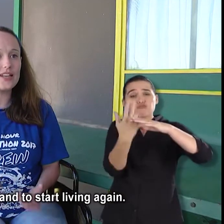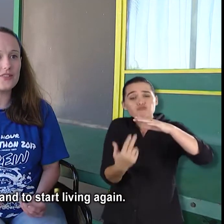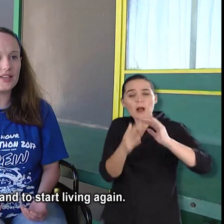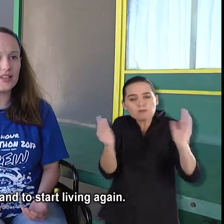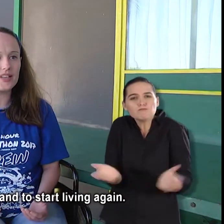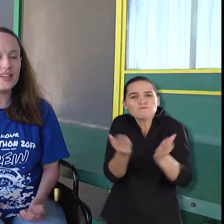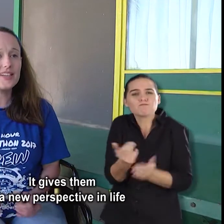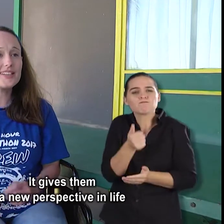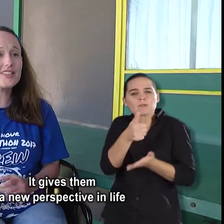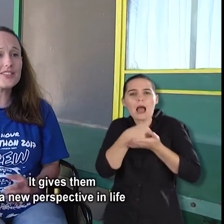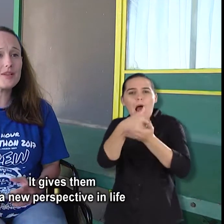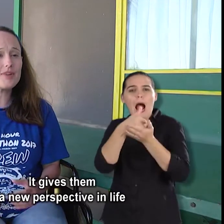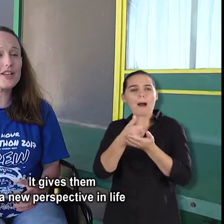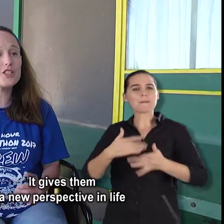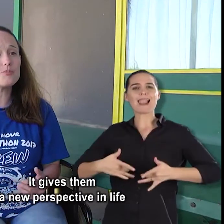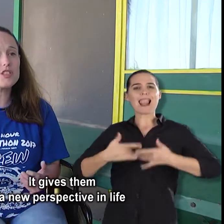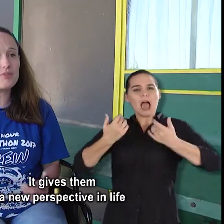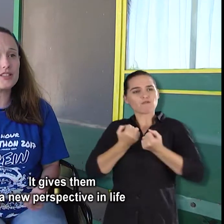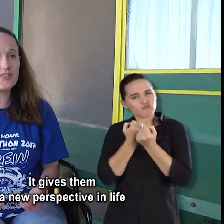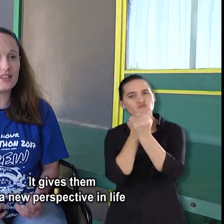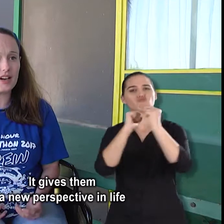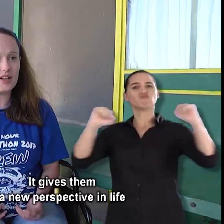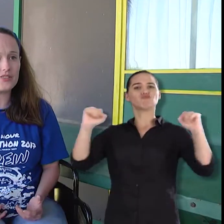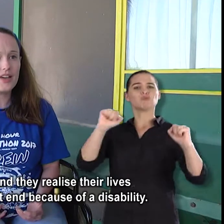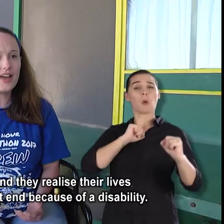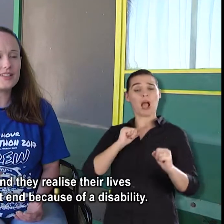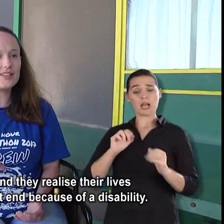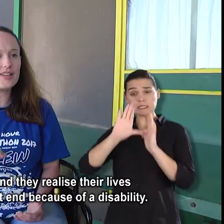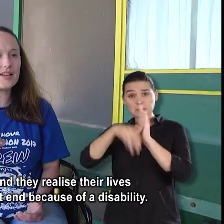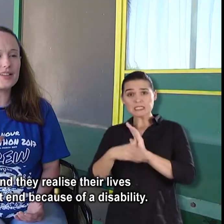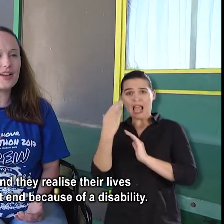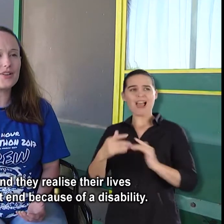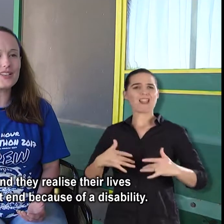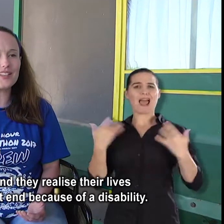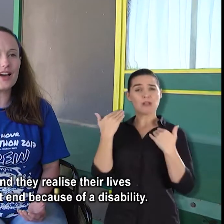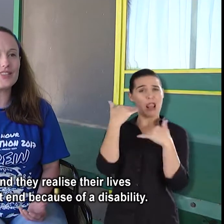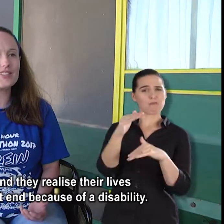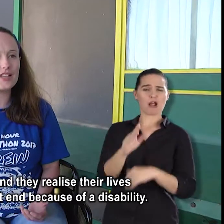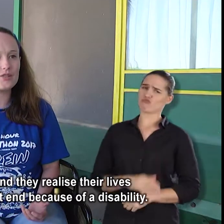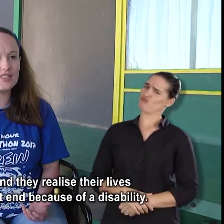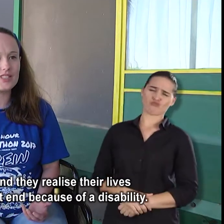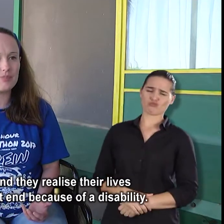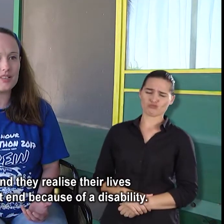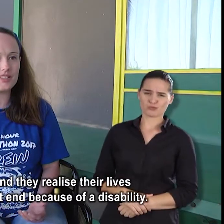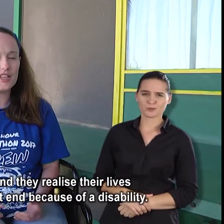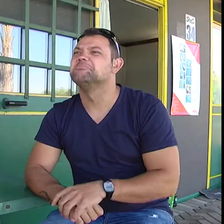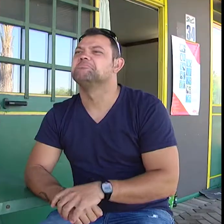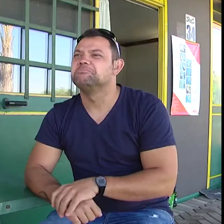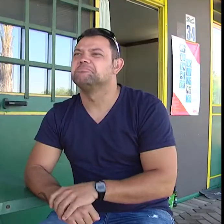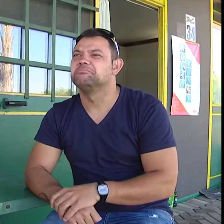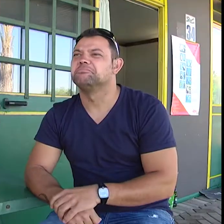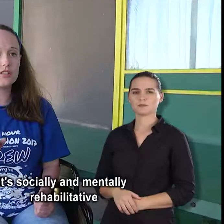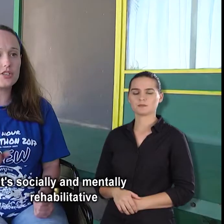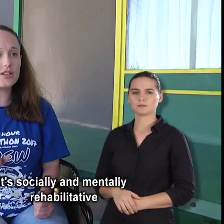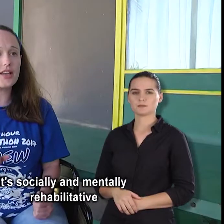and to start living again. It gives them a new perspective in life, and they realize that life doesn't end with a disability.